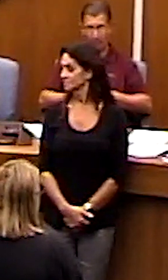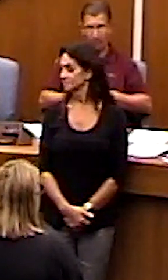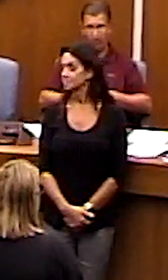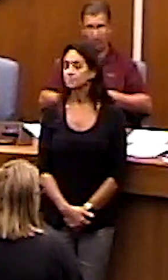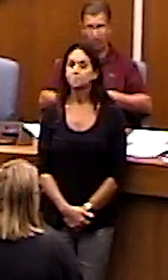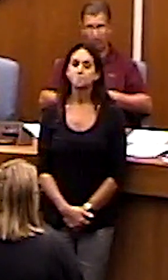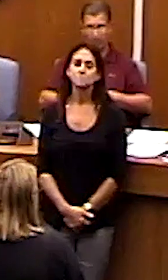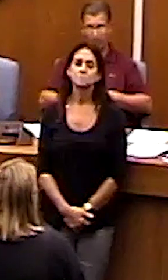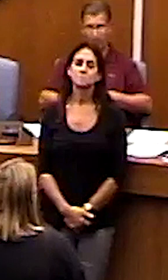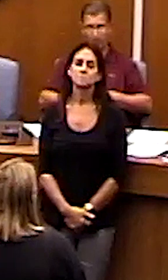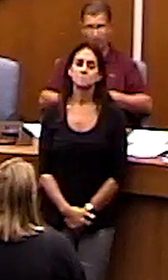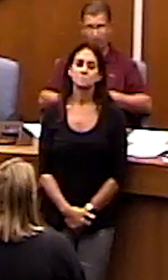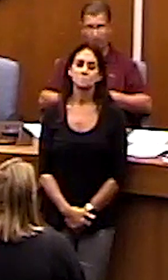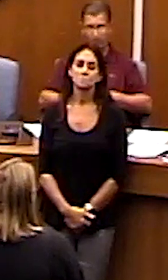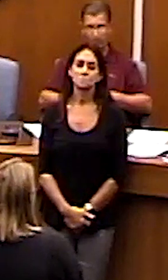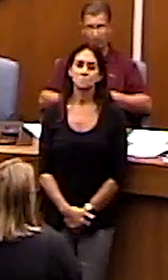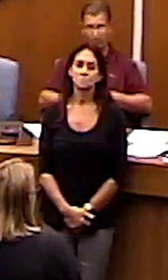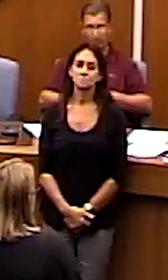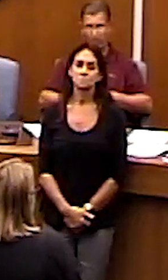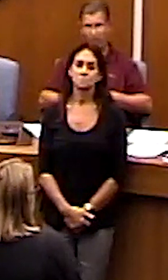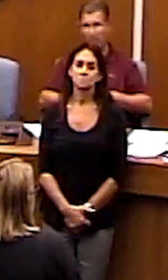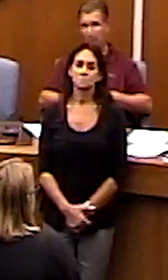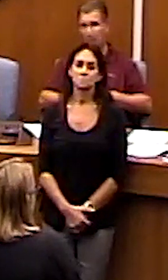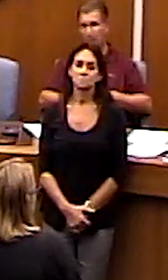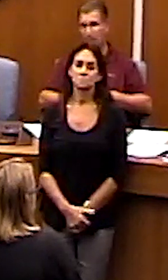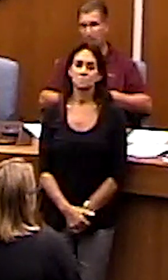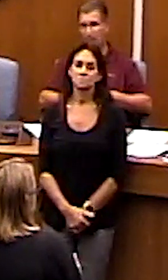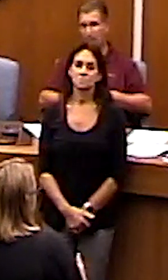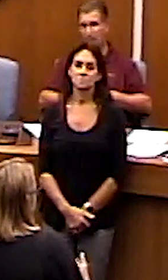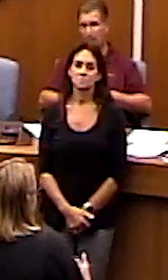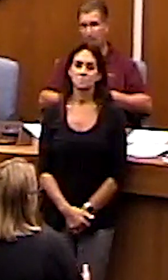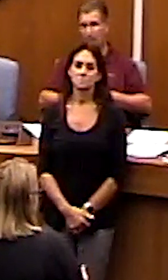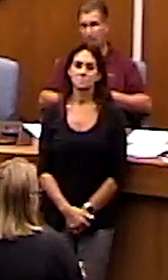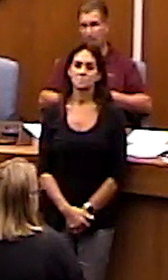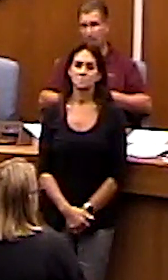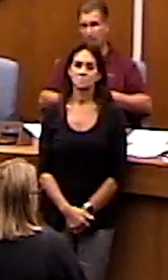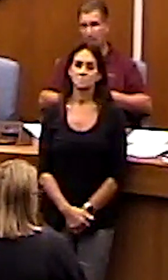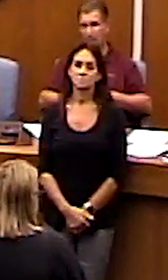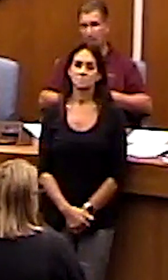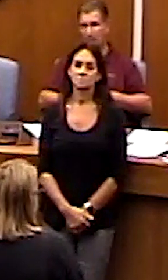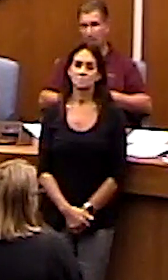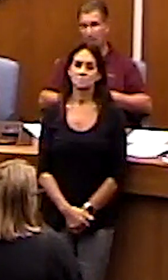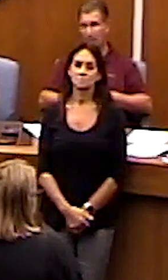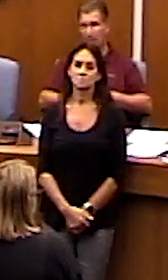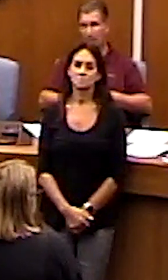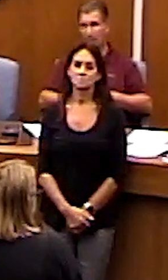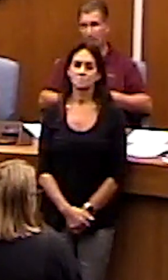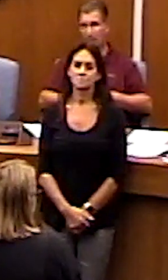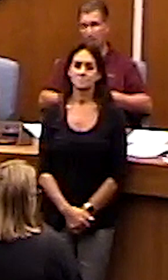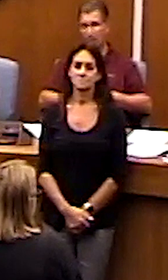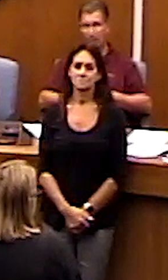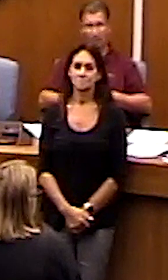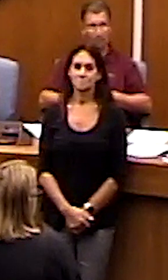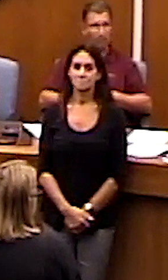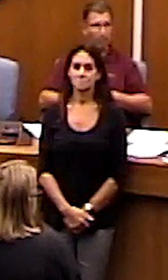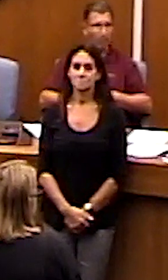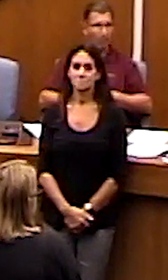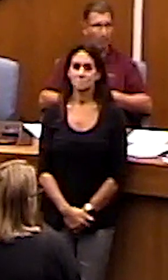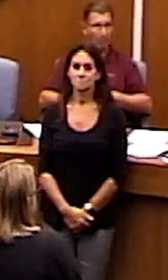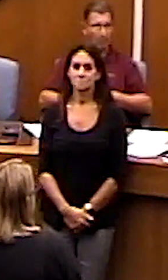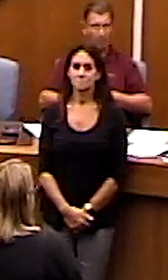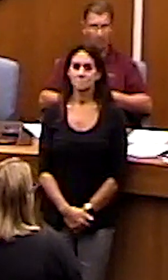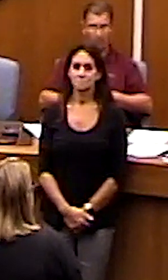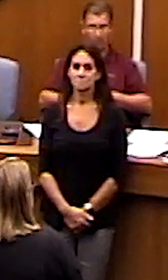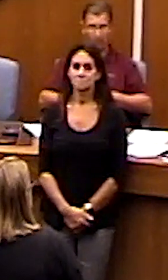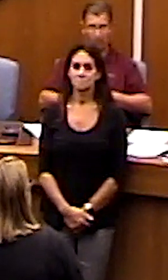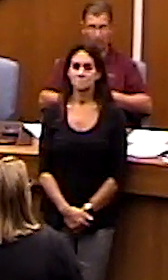disability would like to equally and effectively participate in activity,